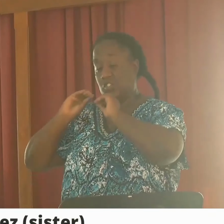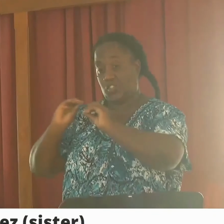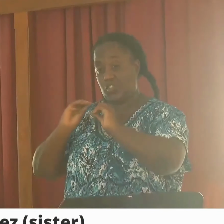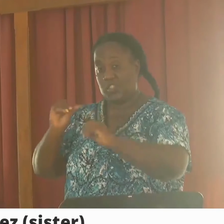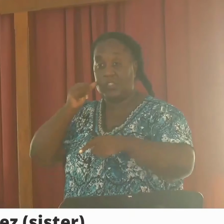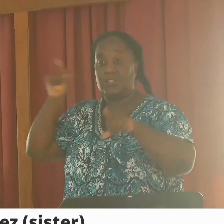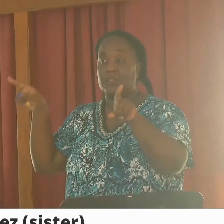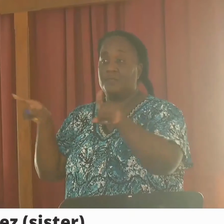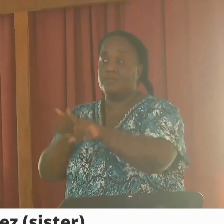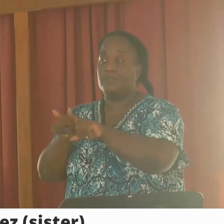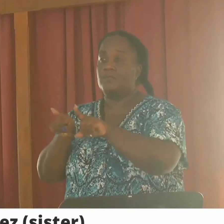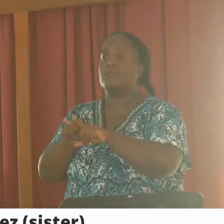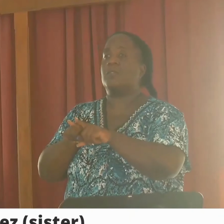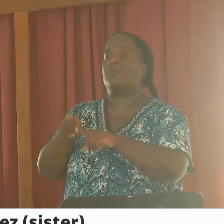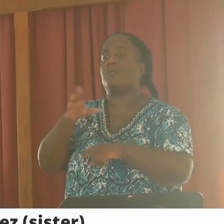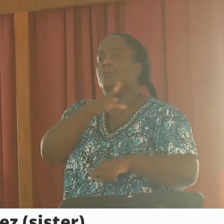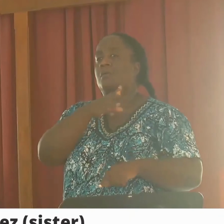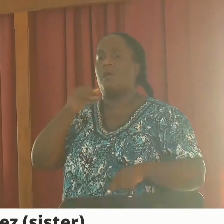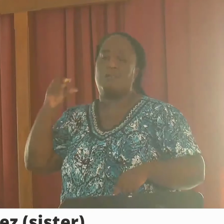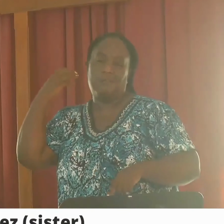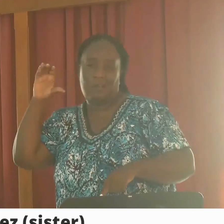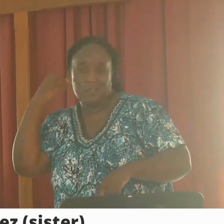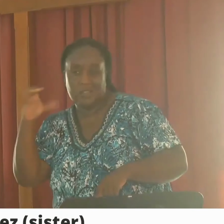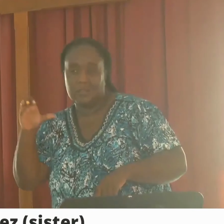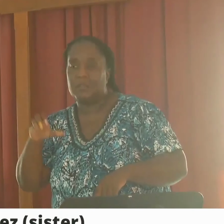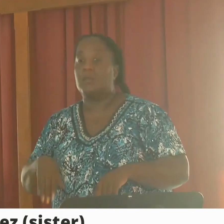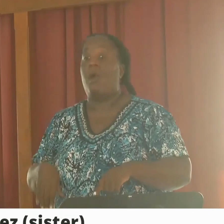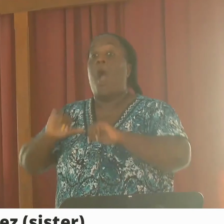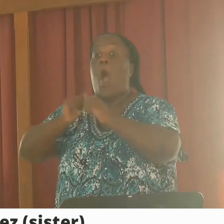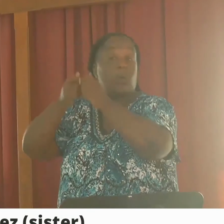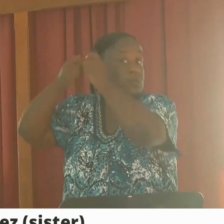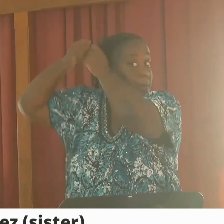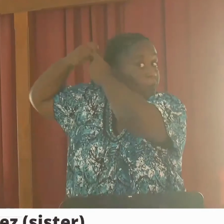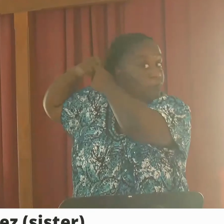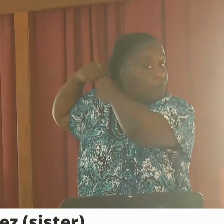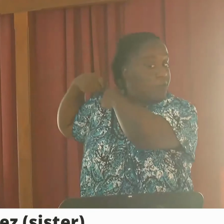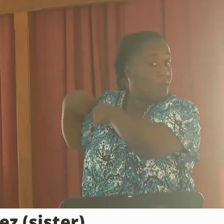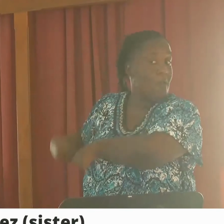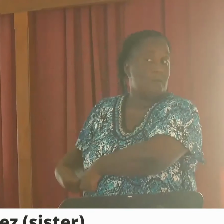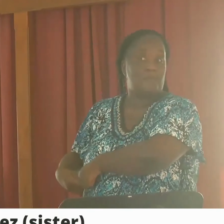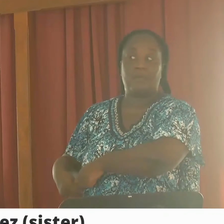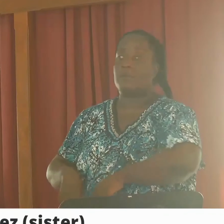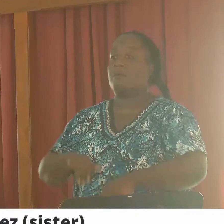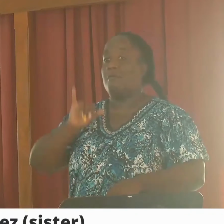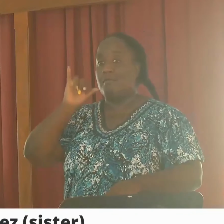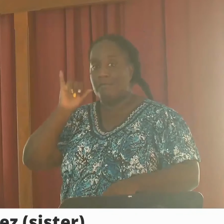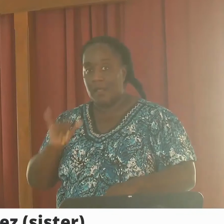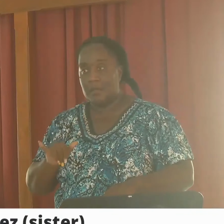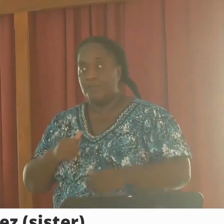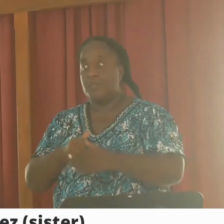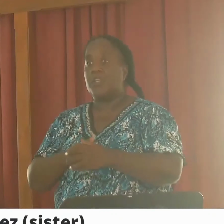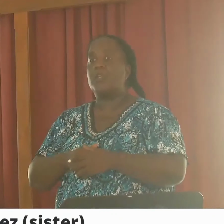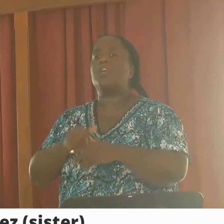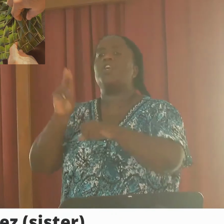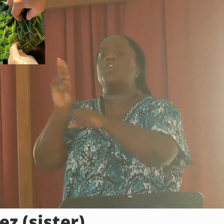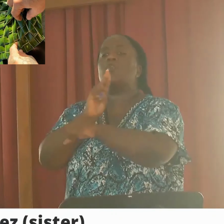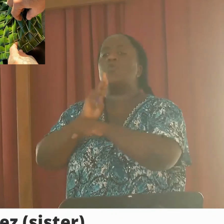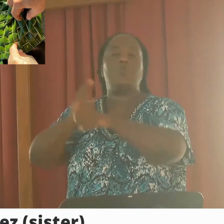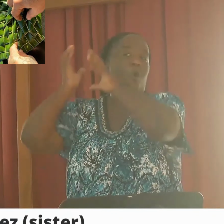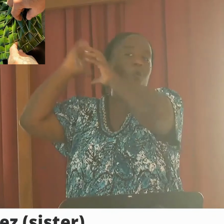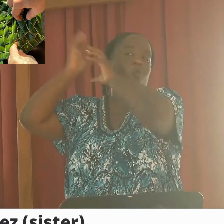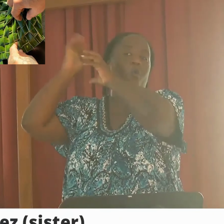Agneta, cousins Linda and Roslyn, how to braid hair. That was demonstrated with coconut tree